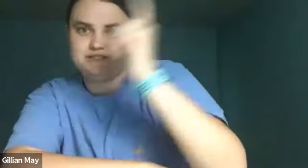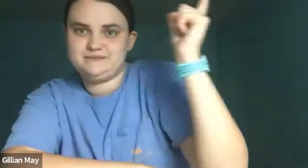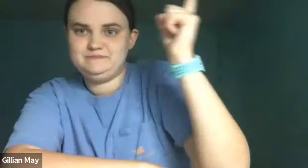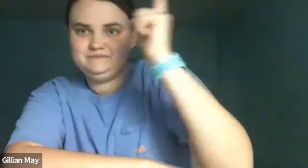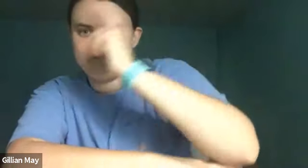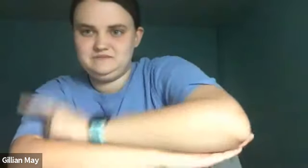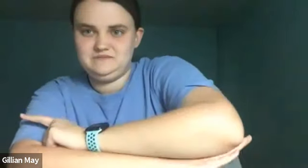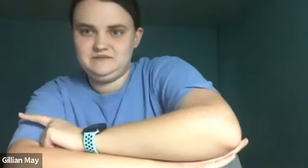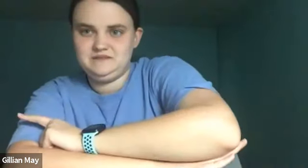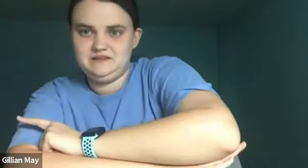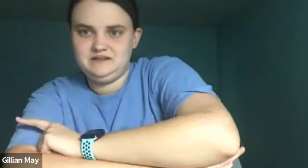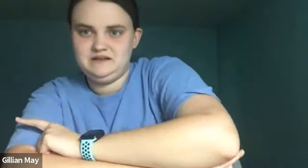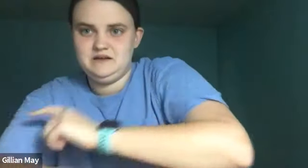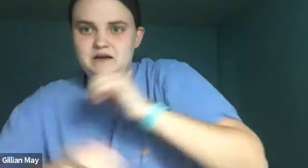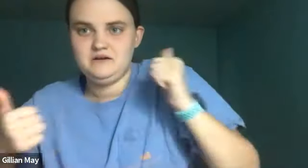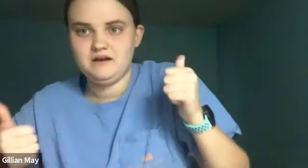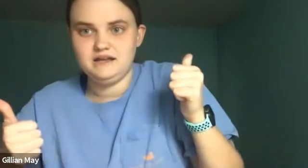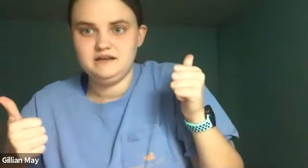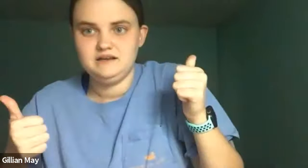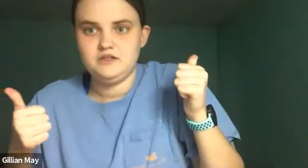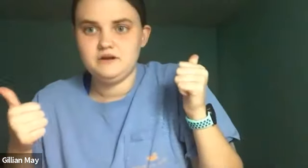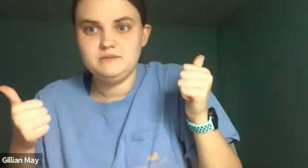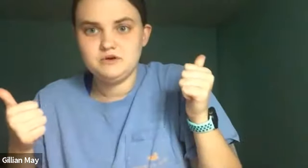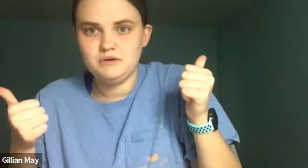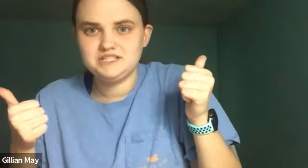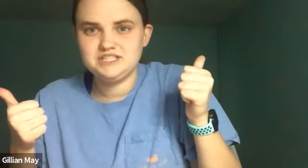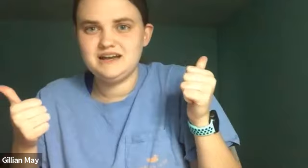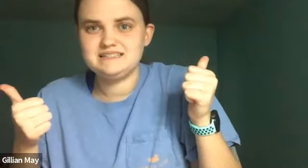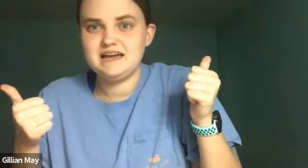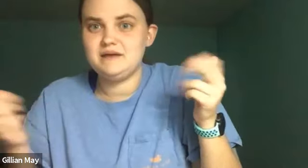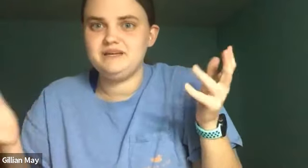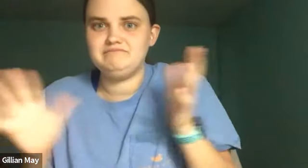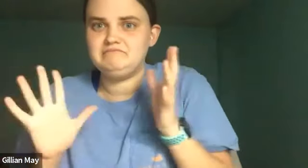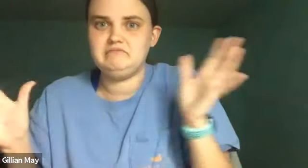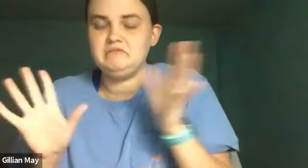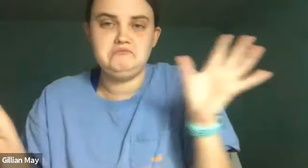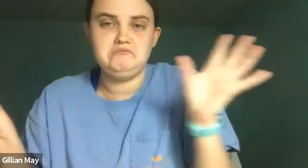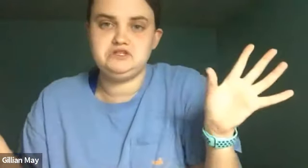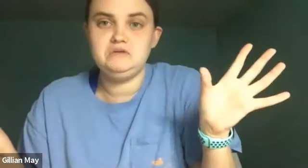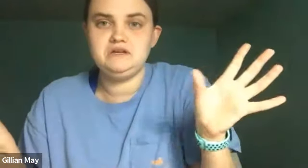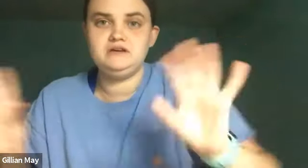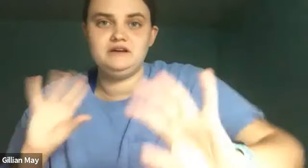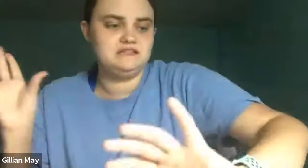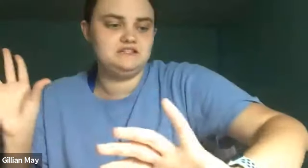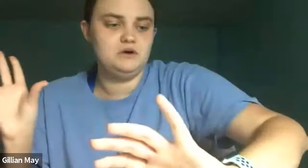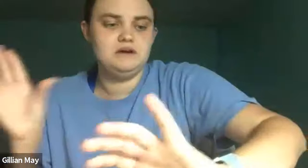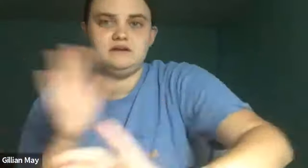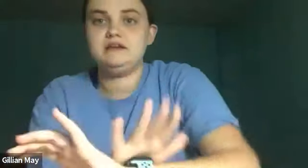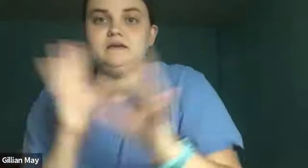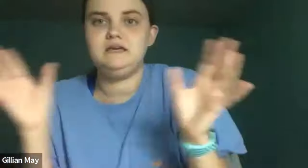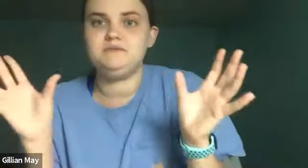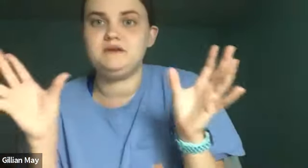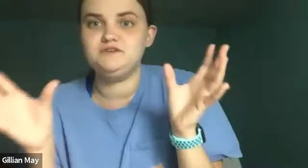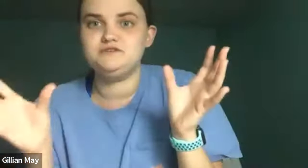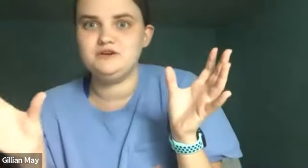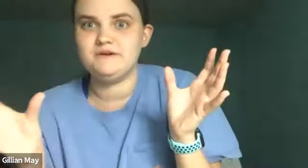works. All right. Are there any more questions you guys got? I mean, totally curious. I don't want to like keep confusing you if I'm